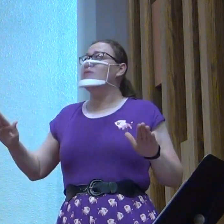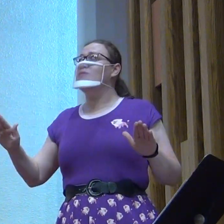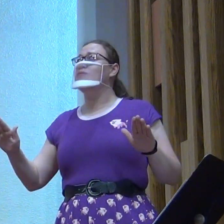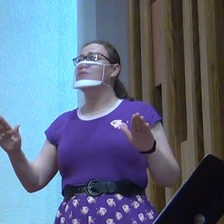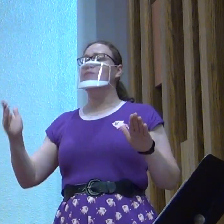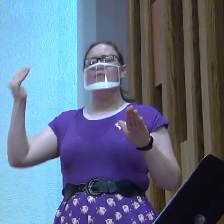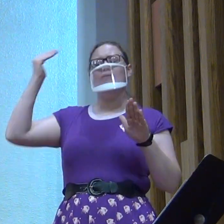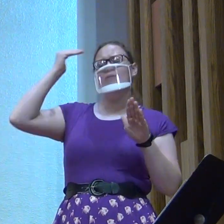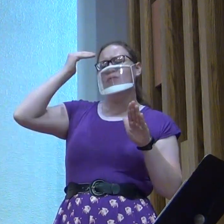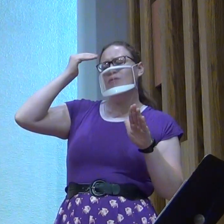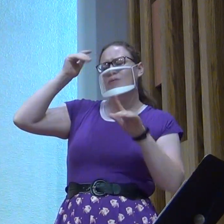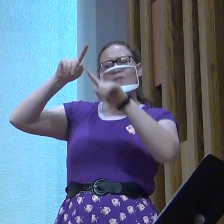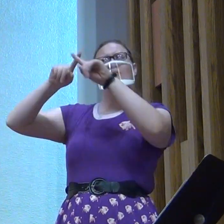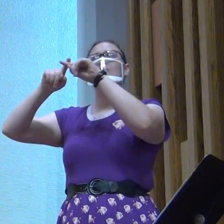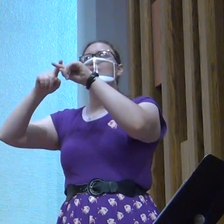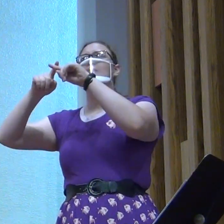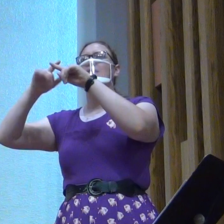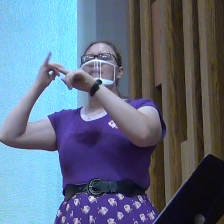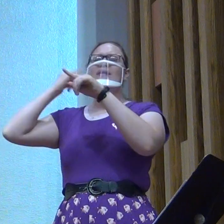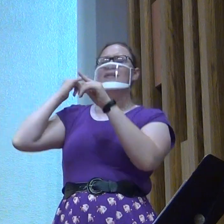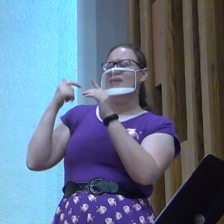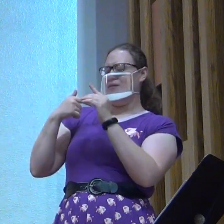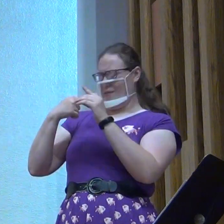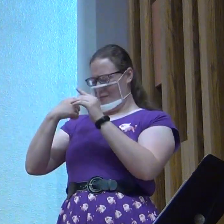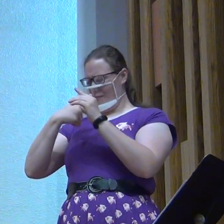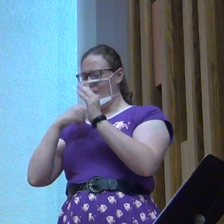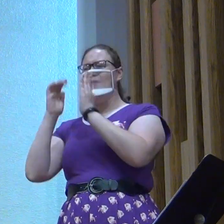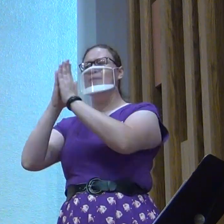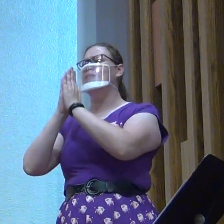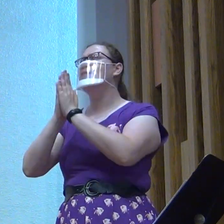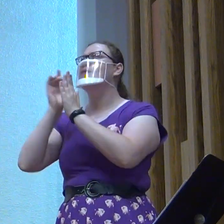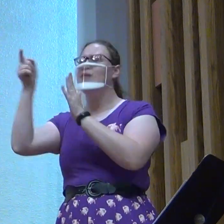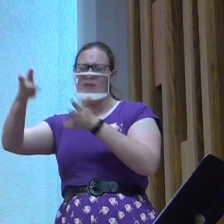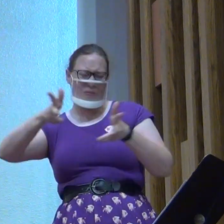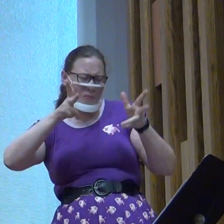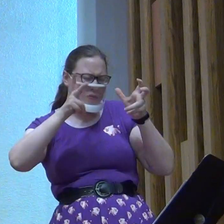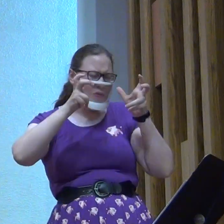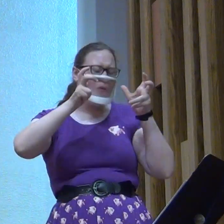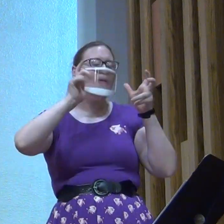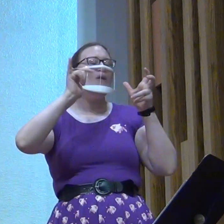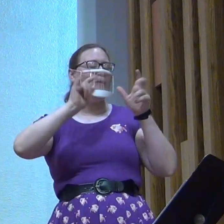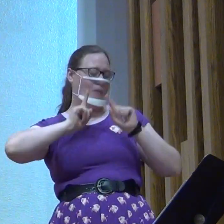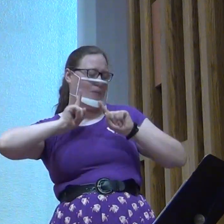hear and answer our prayers.